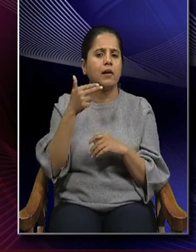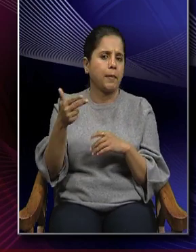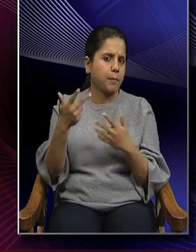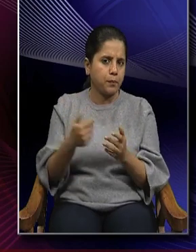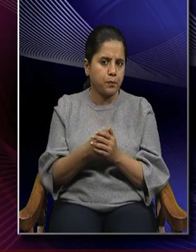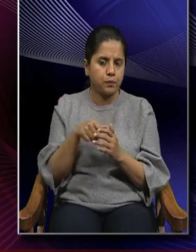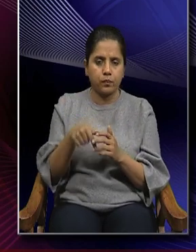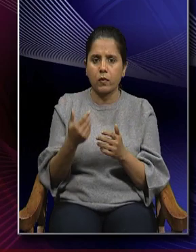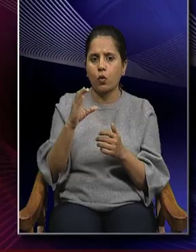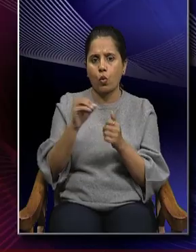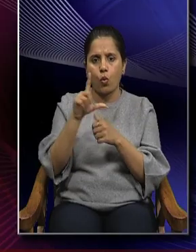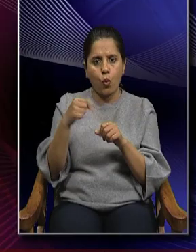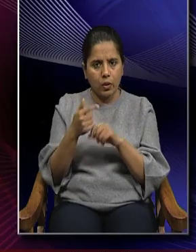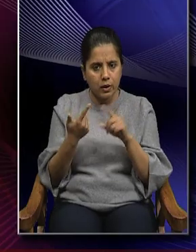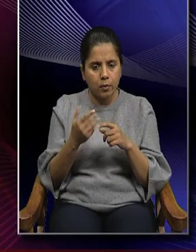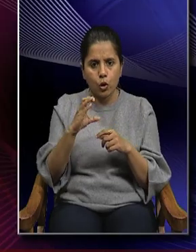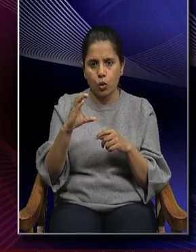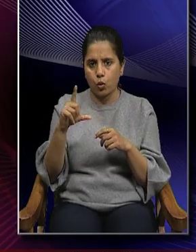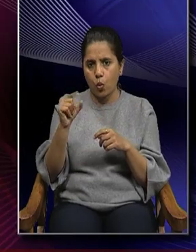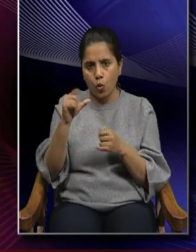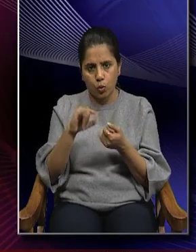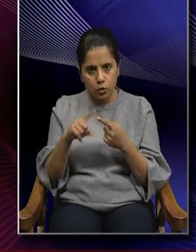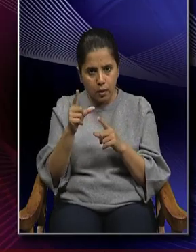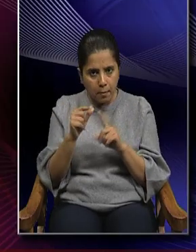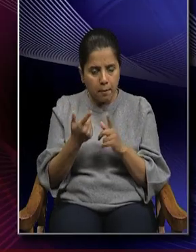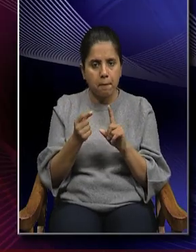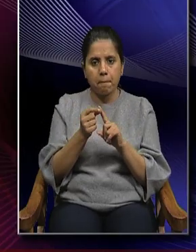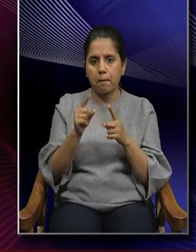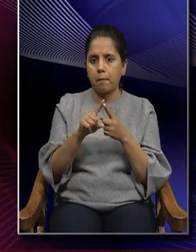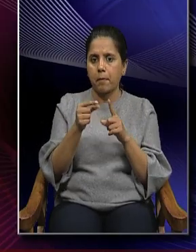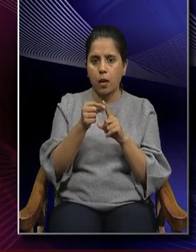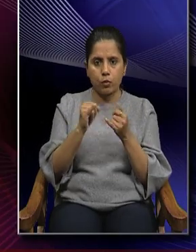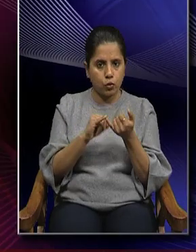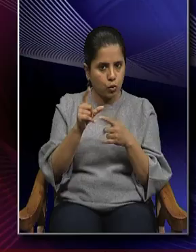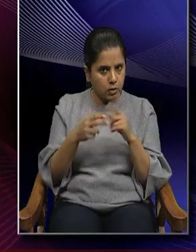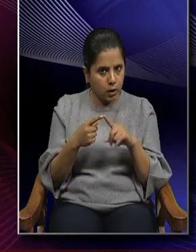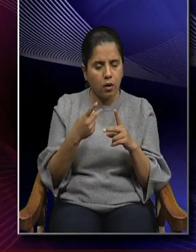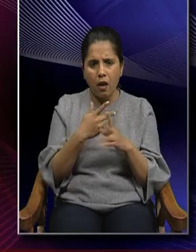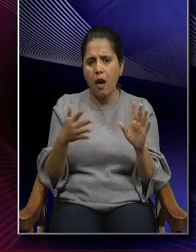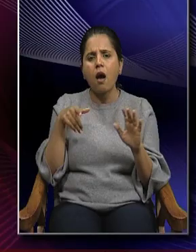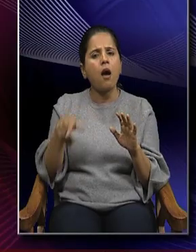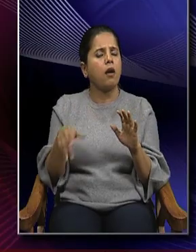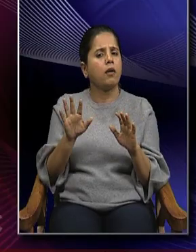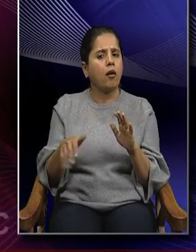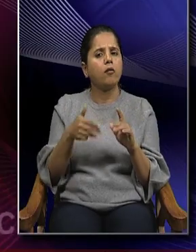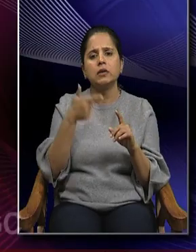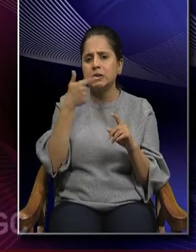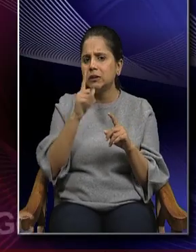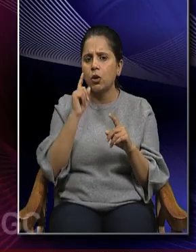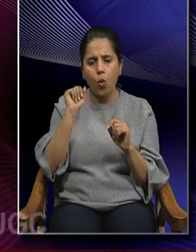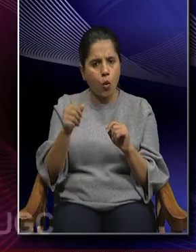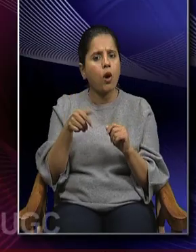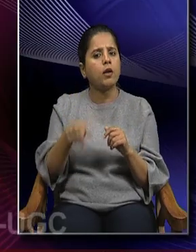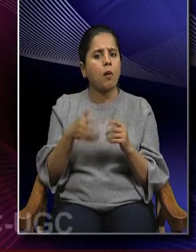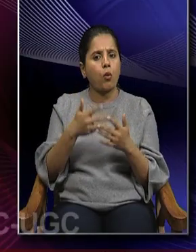take Colgate, you can take Close Up, you can take Pepsodent, you can take any brand or variant of a brand in a product